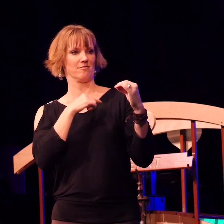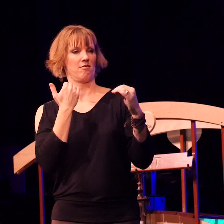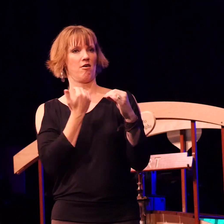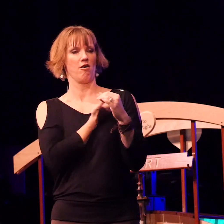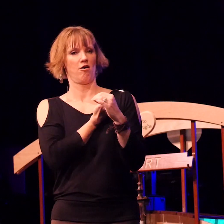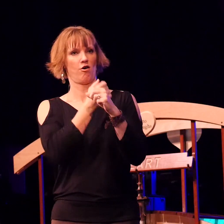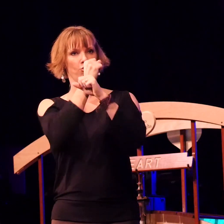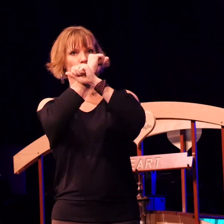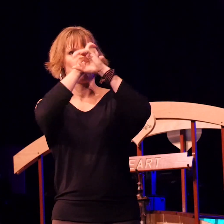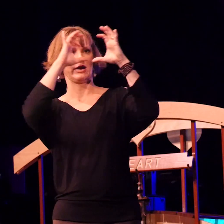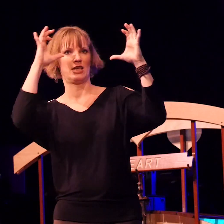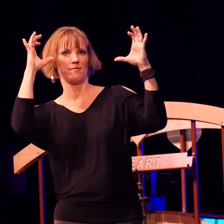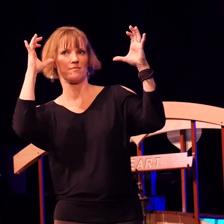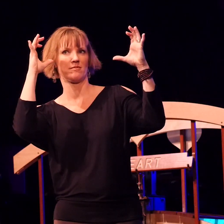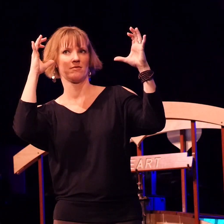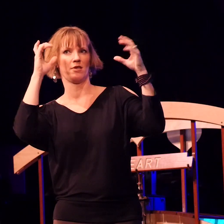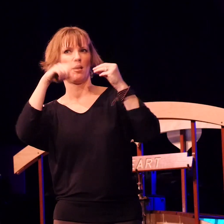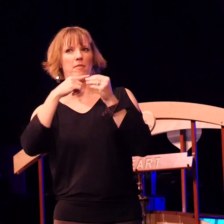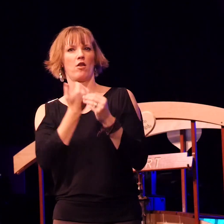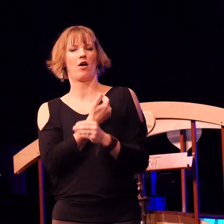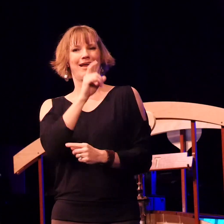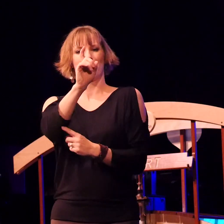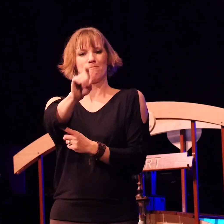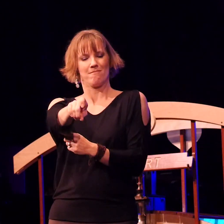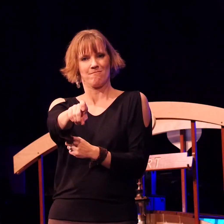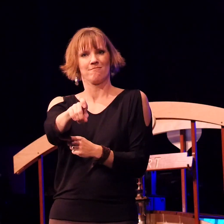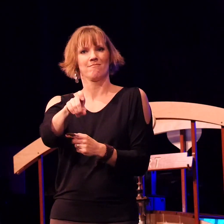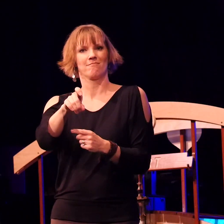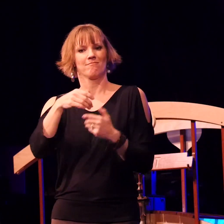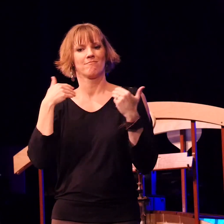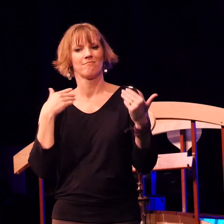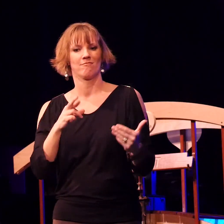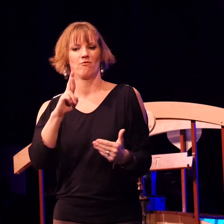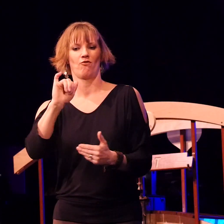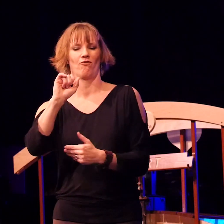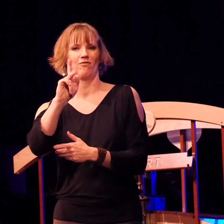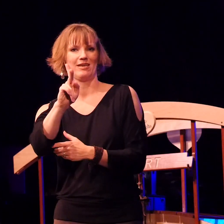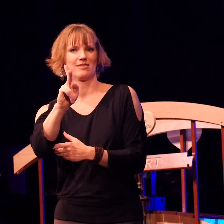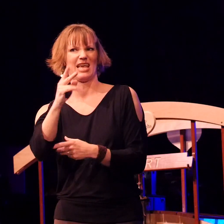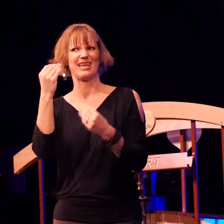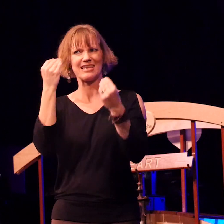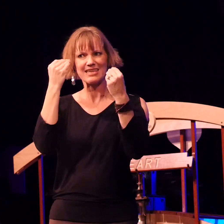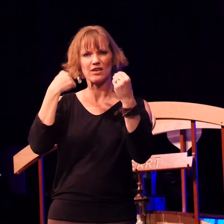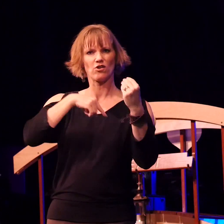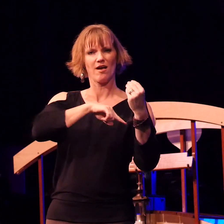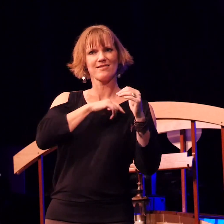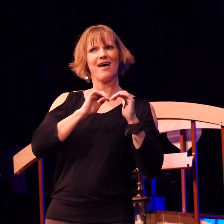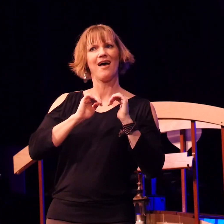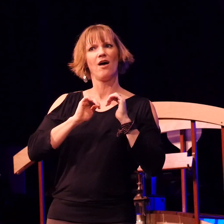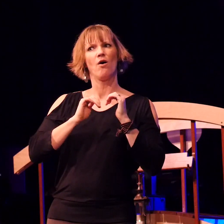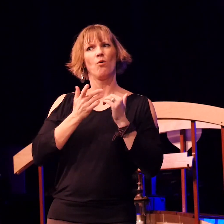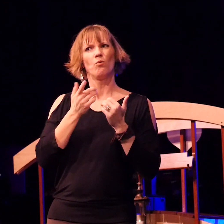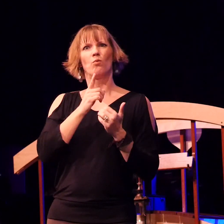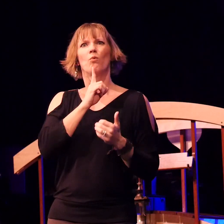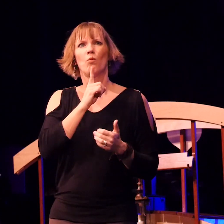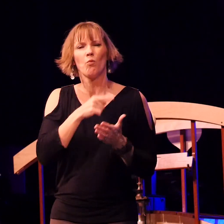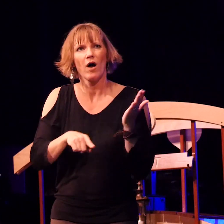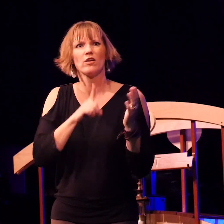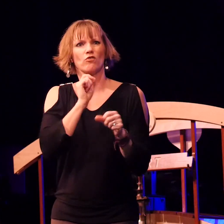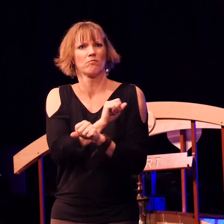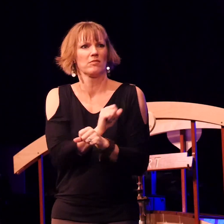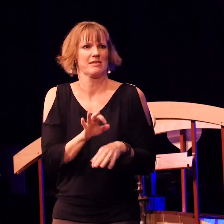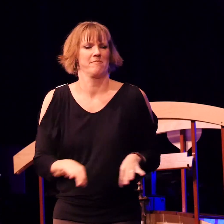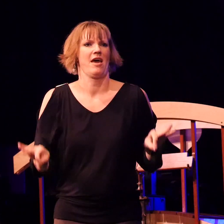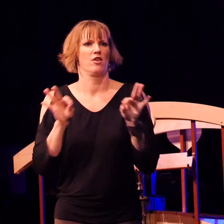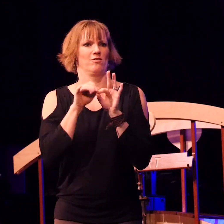dreams, about the need to take new risks, and instruct us on what really matters in this